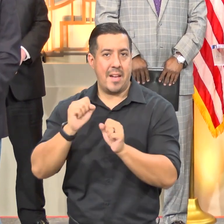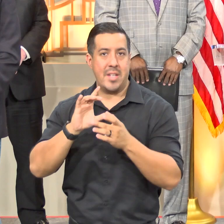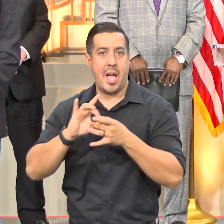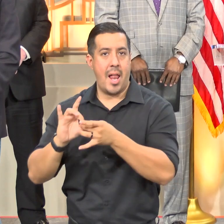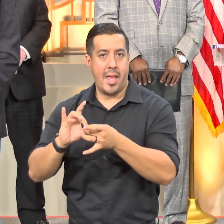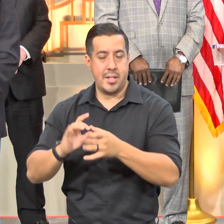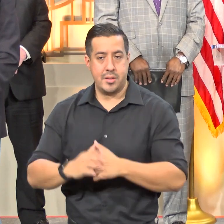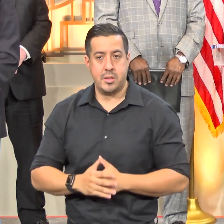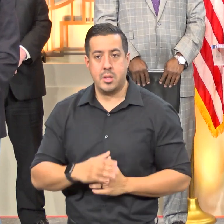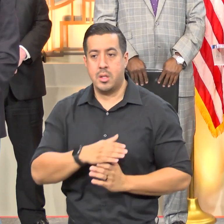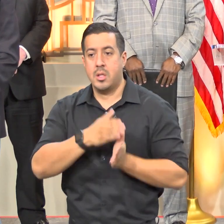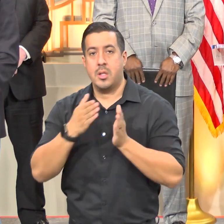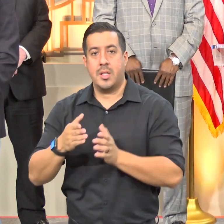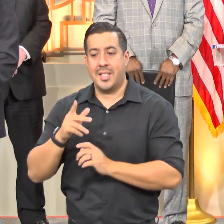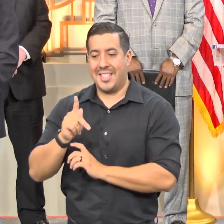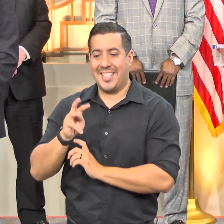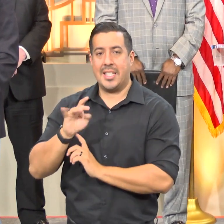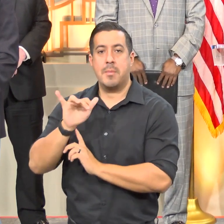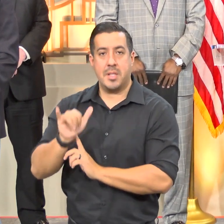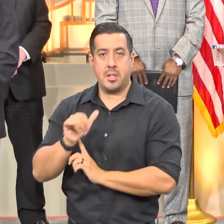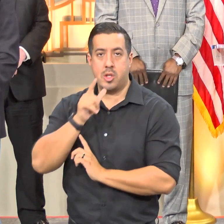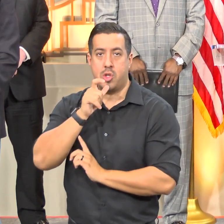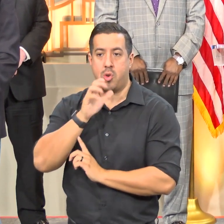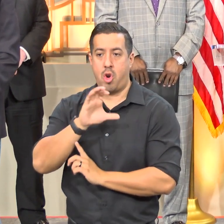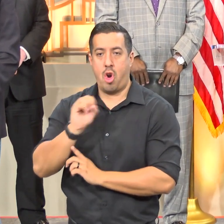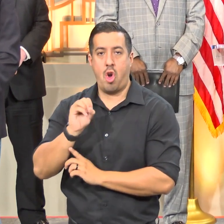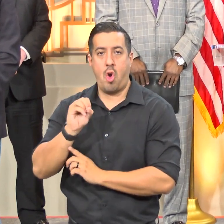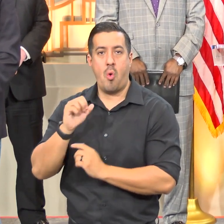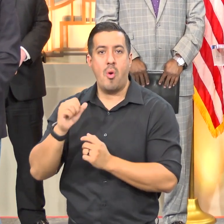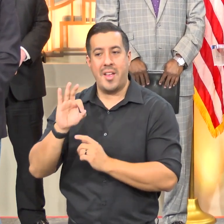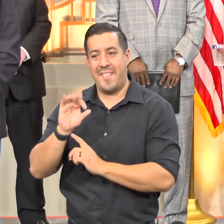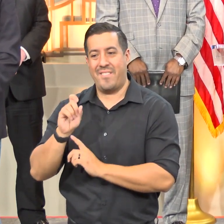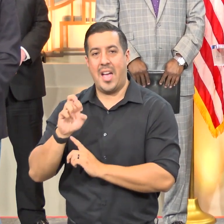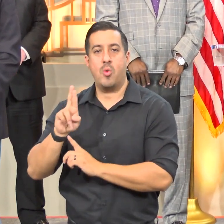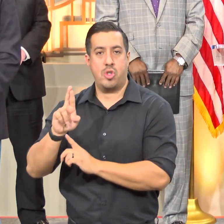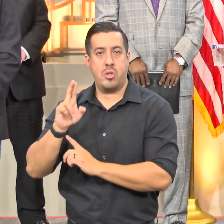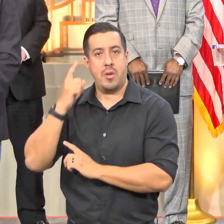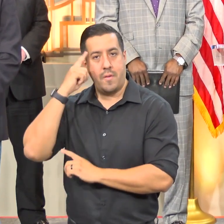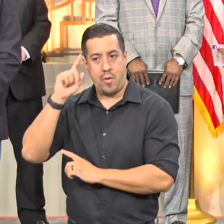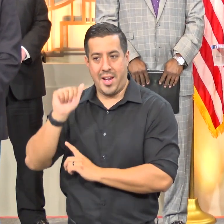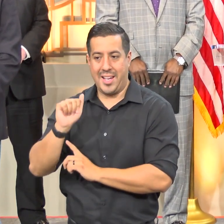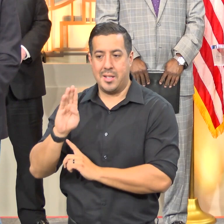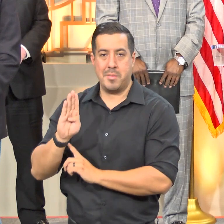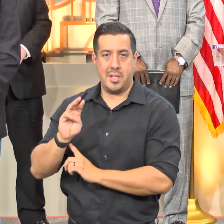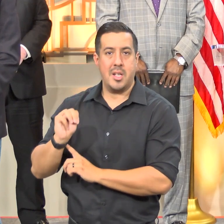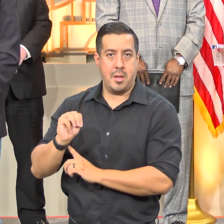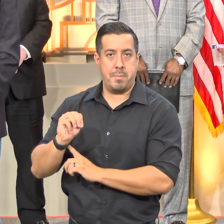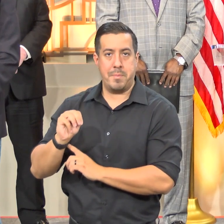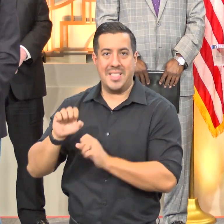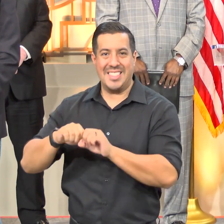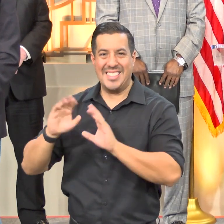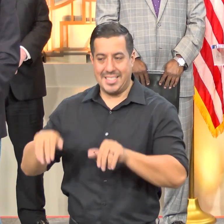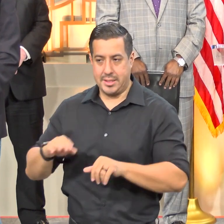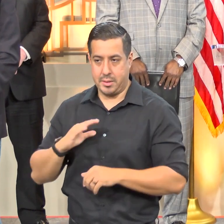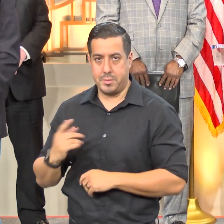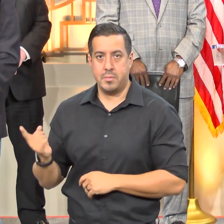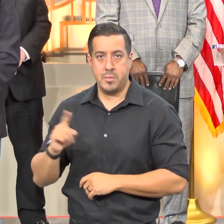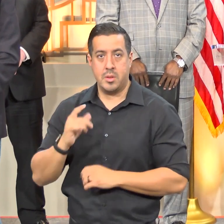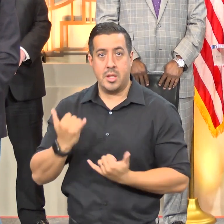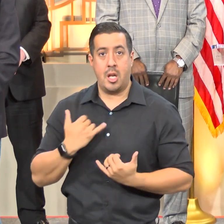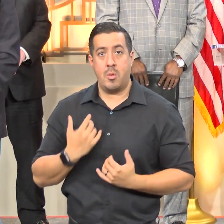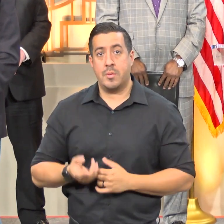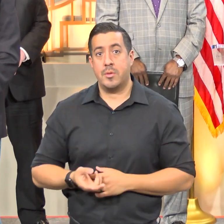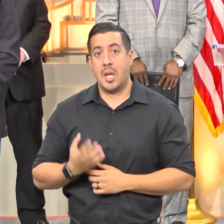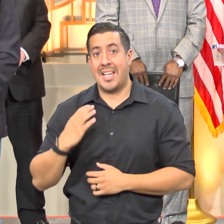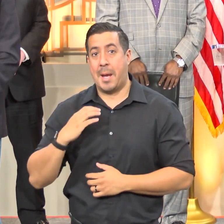and Rob McKinley, co-founder and president of LD Systems. And at this time, I'd like to bring up Precinct 2